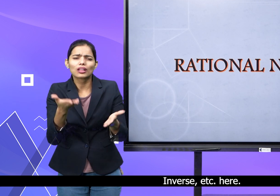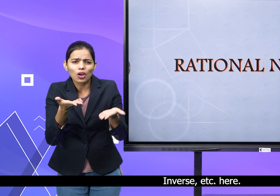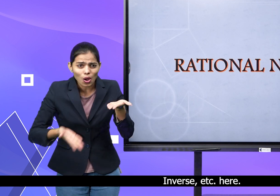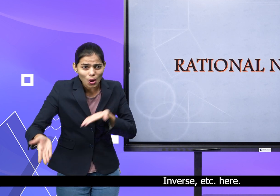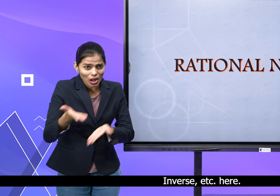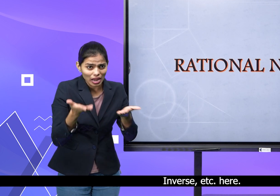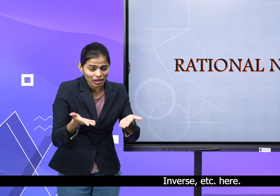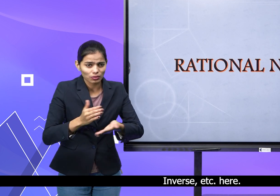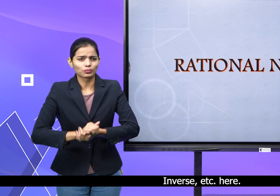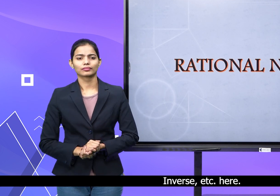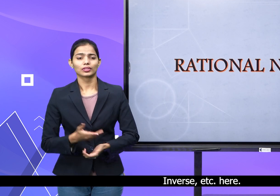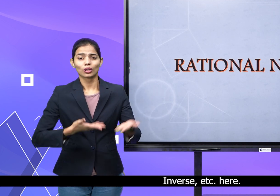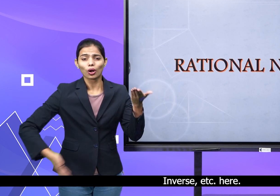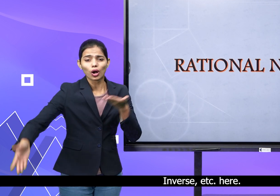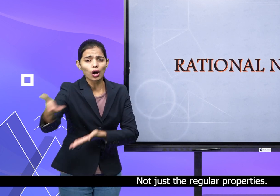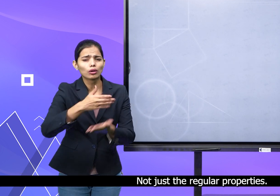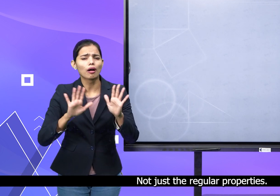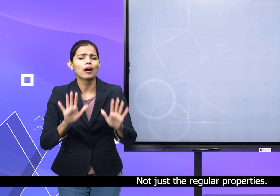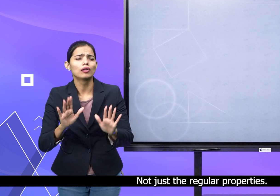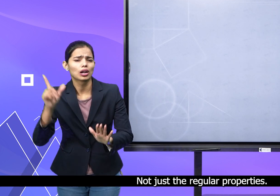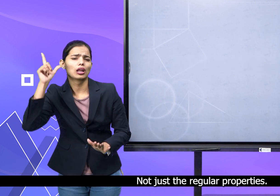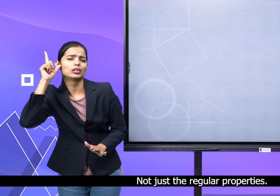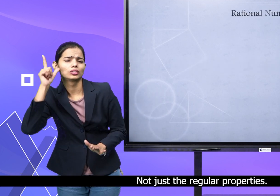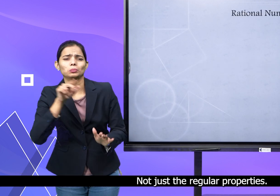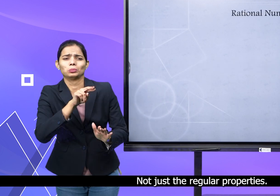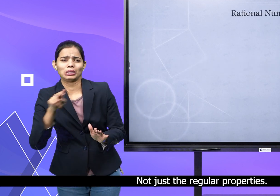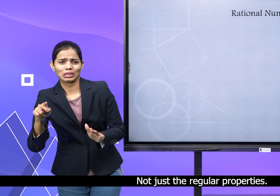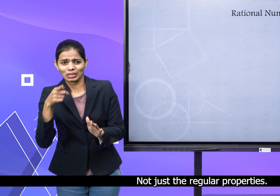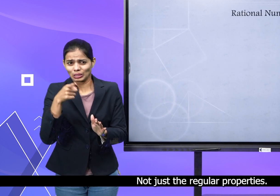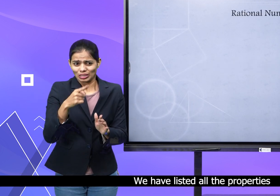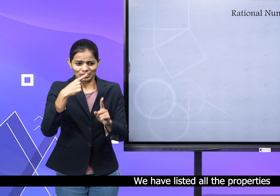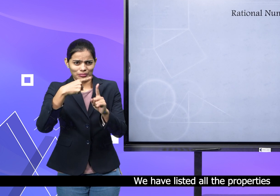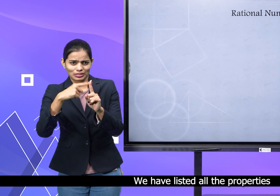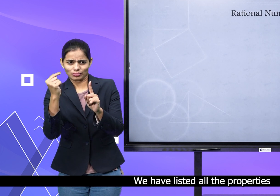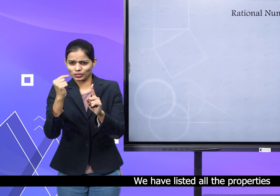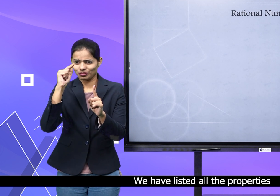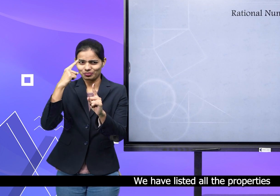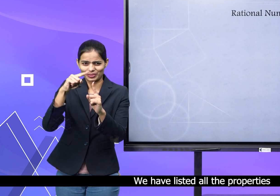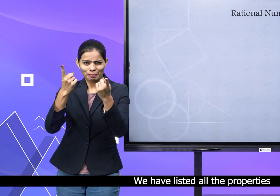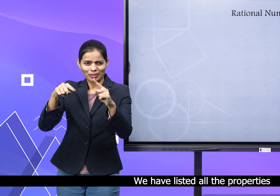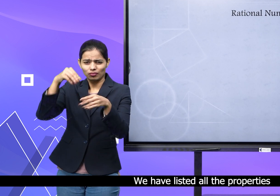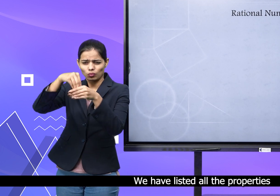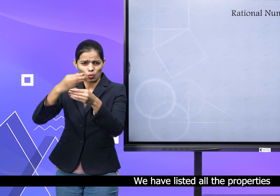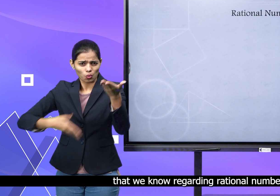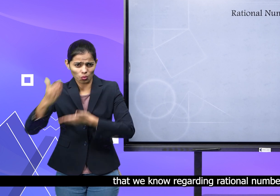etc. Here, not just the regular properties, we have listed all the properties that we